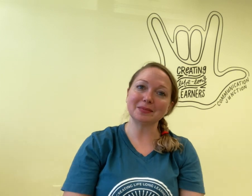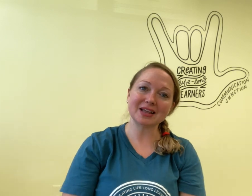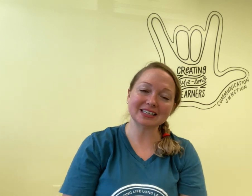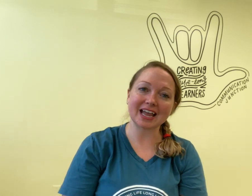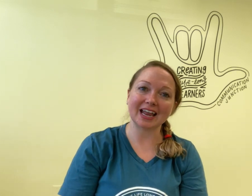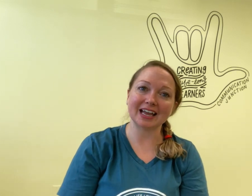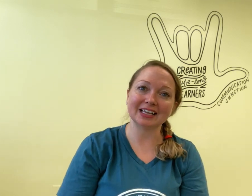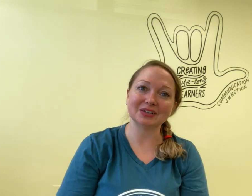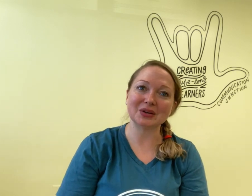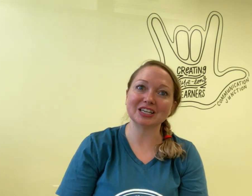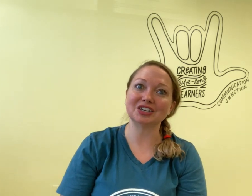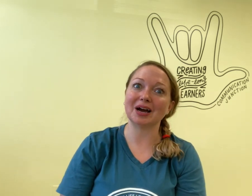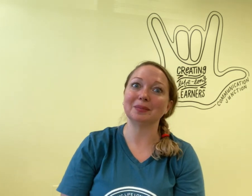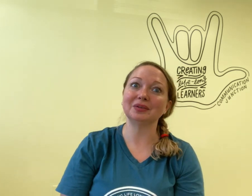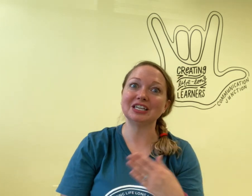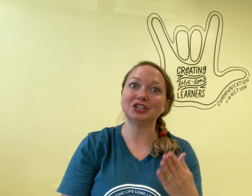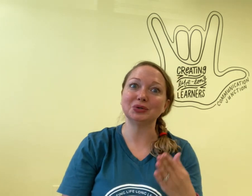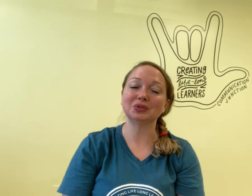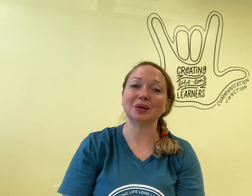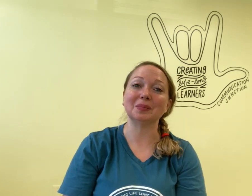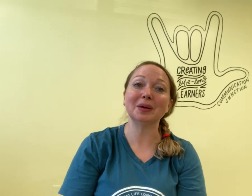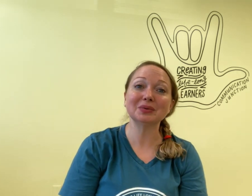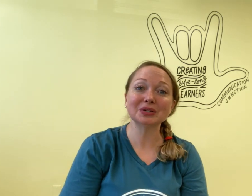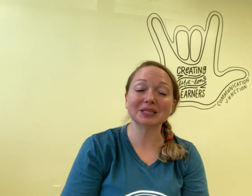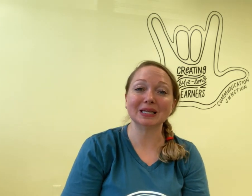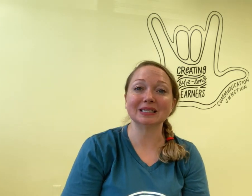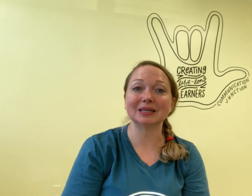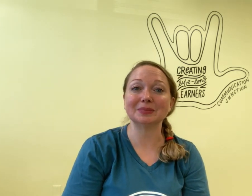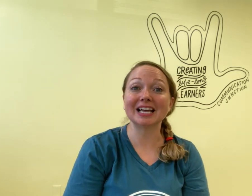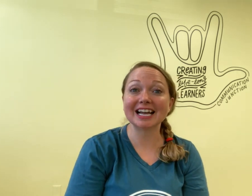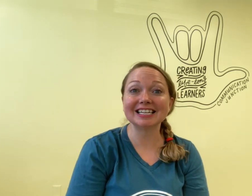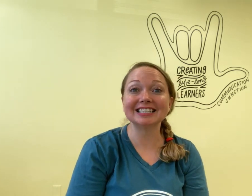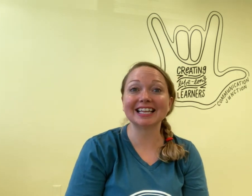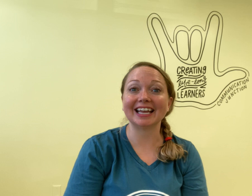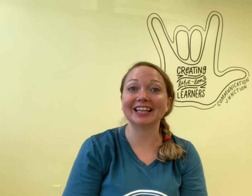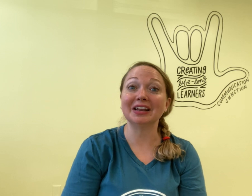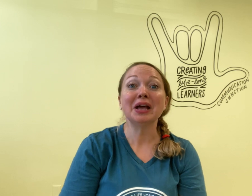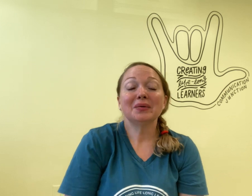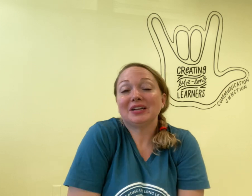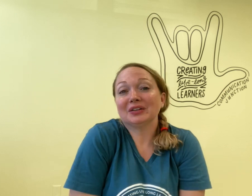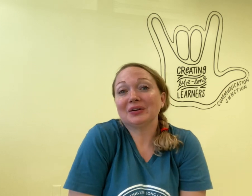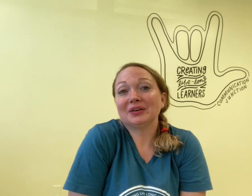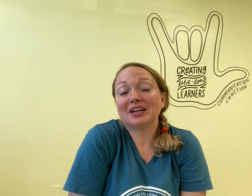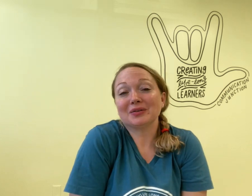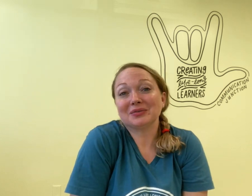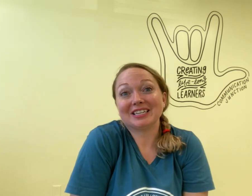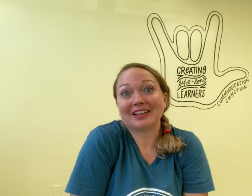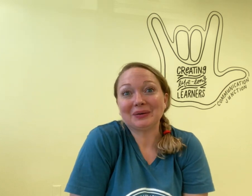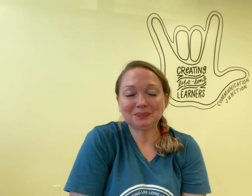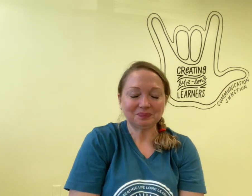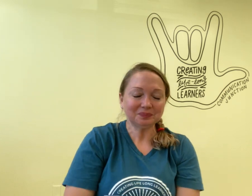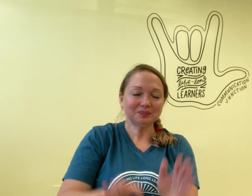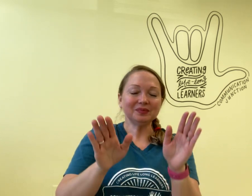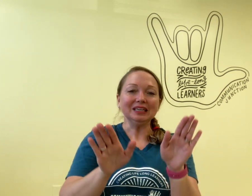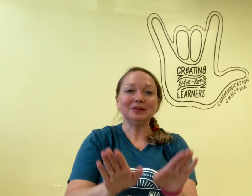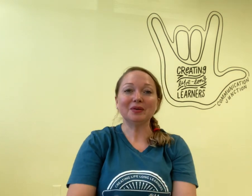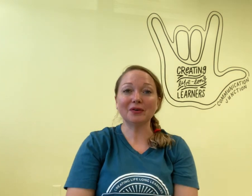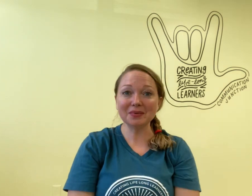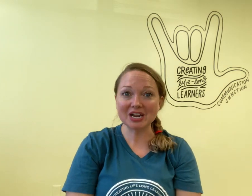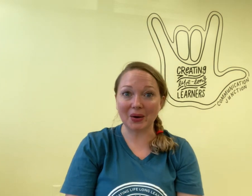entertainment, and we can teach you some numbers and some signs, and we can learn and grow together. Before we go, I